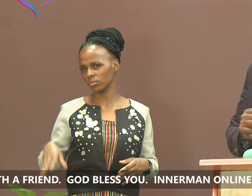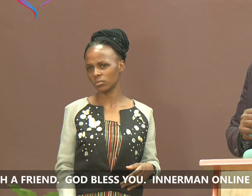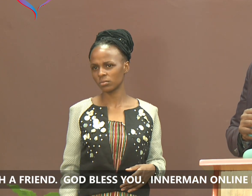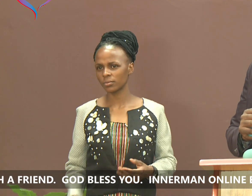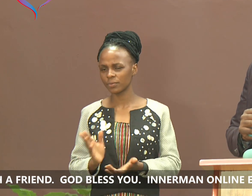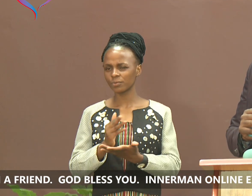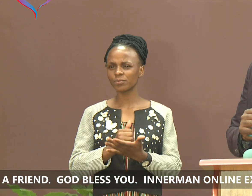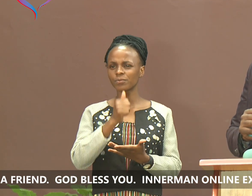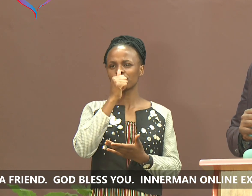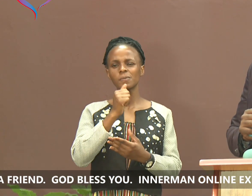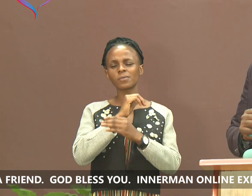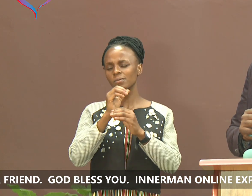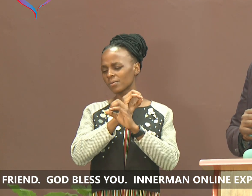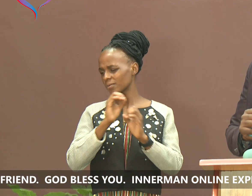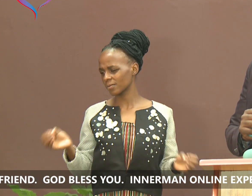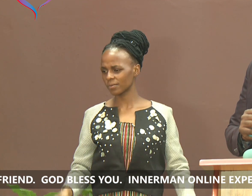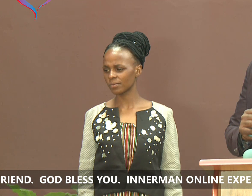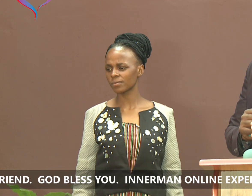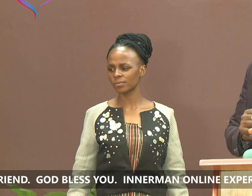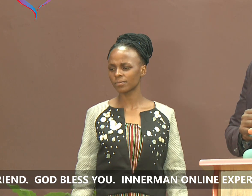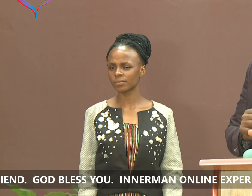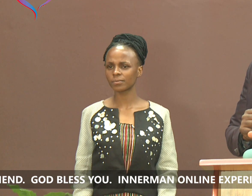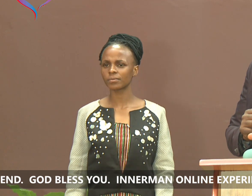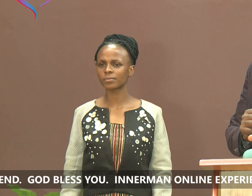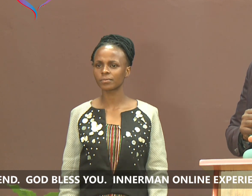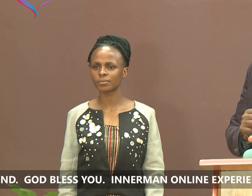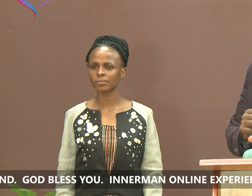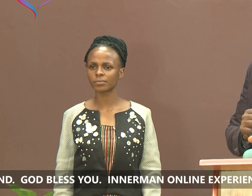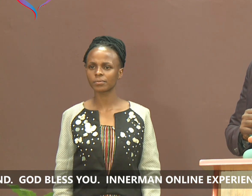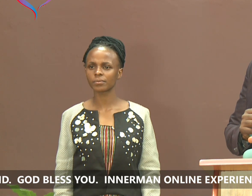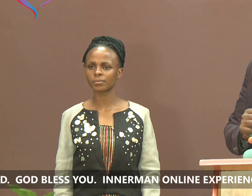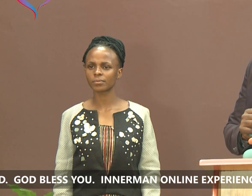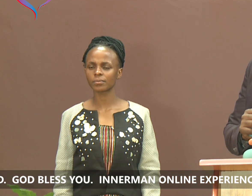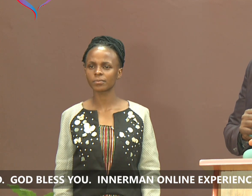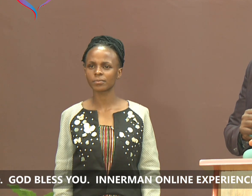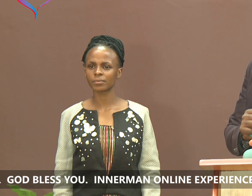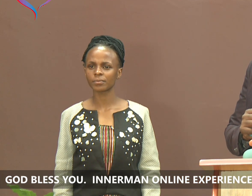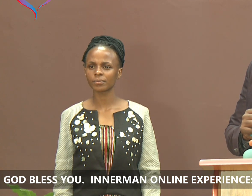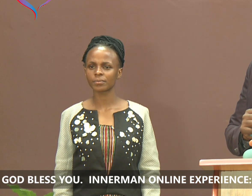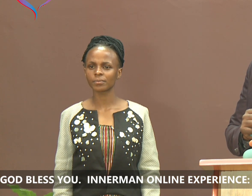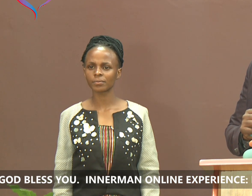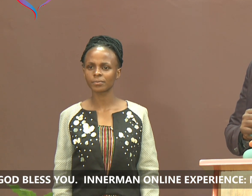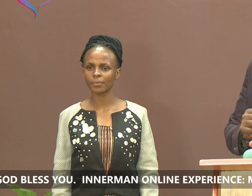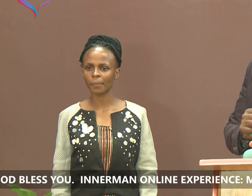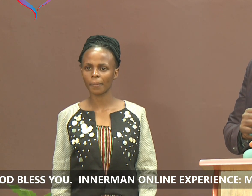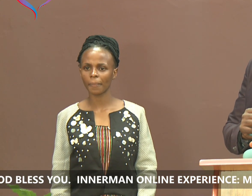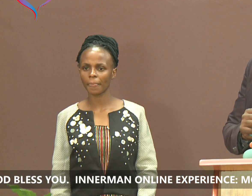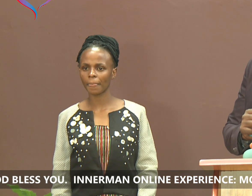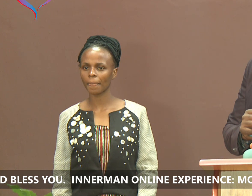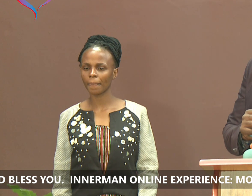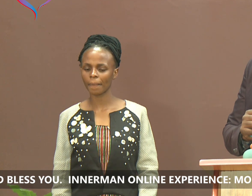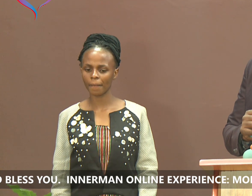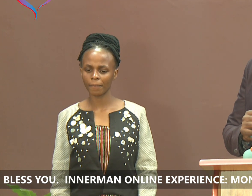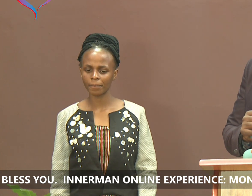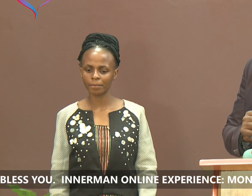you have gotten a wife, then the wife must be ready to go and attend every kind of function, birthday, whatever they have organized in the family or in